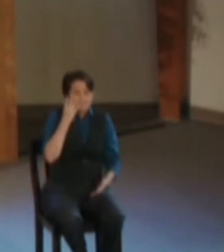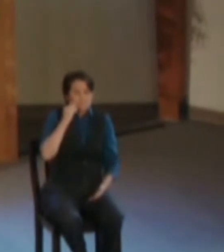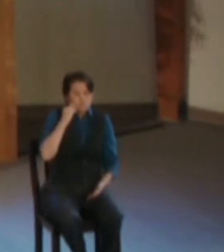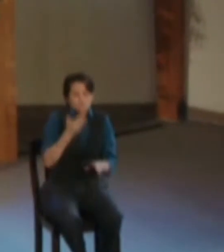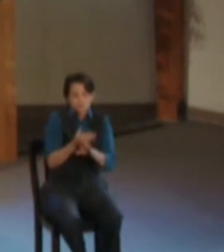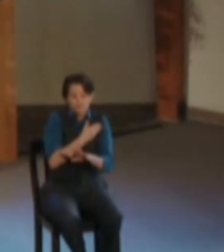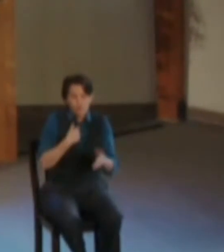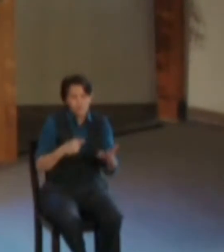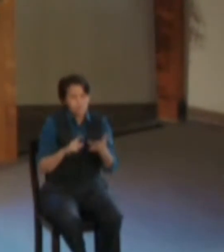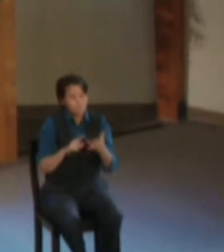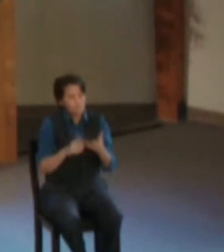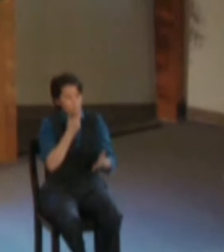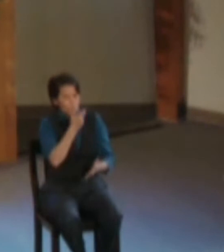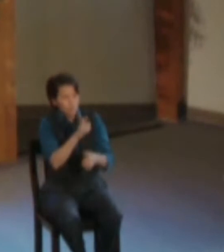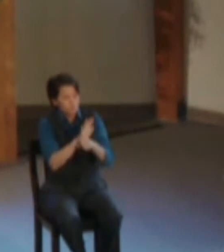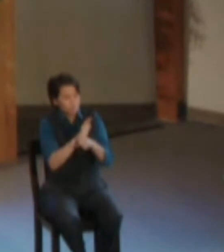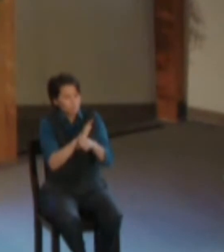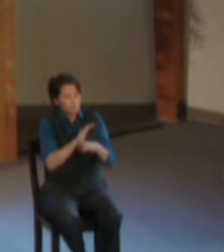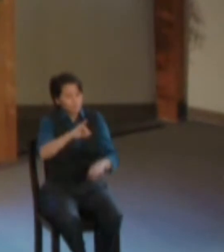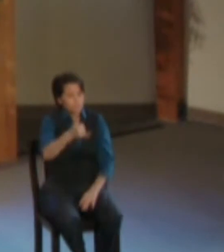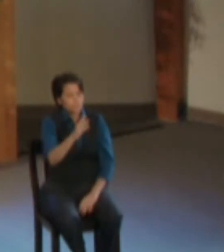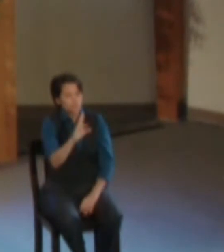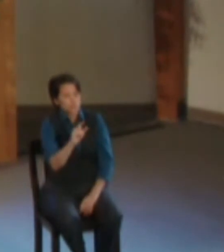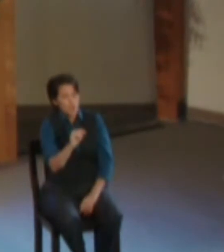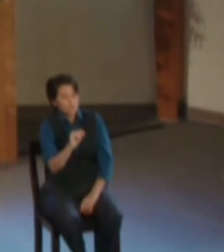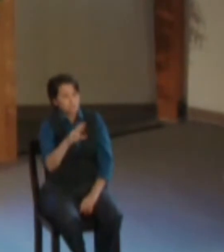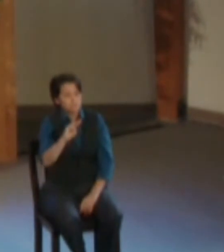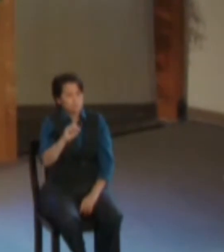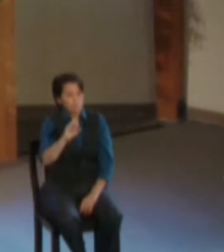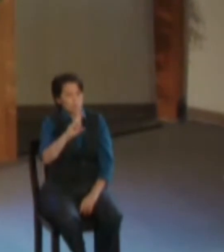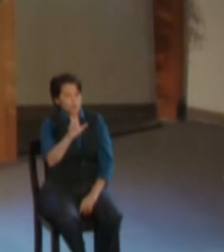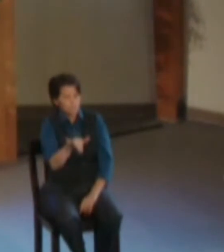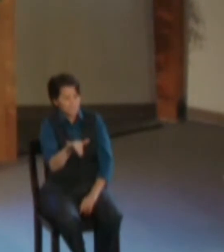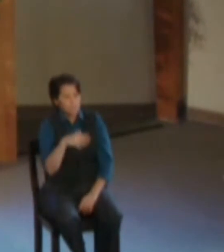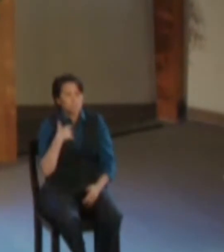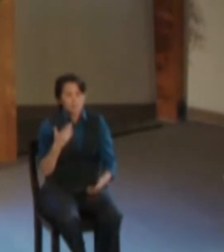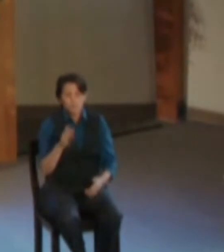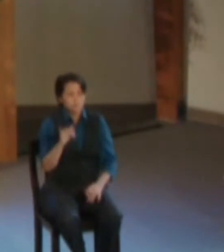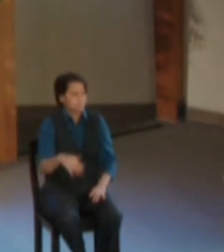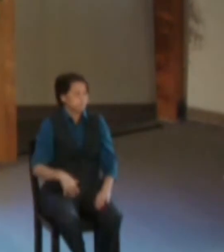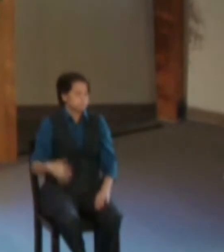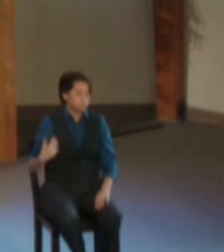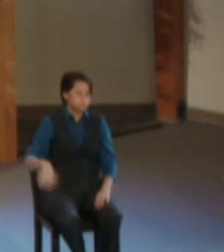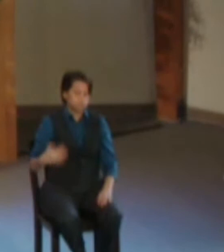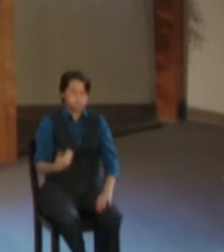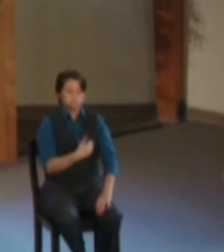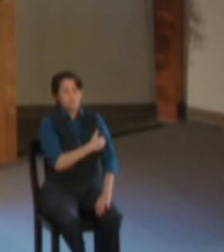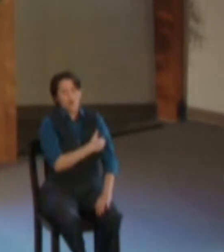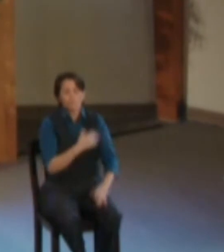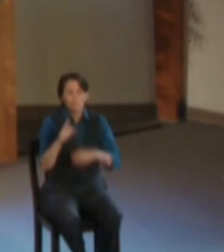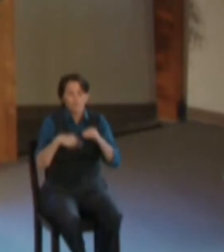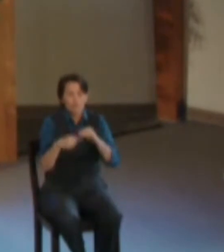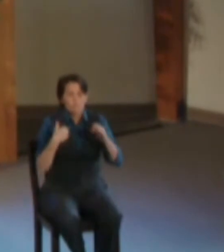the movie Just Mercy, which is a powerful movie about the injustice of the prison system. You can join a social media